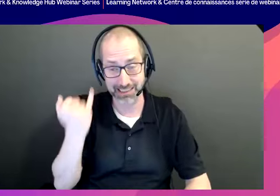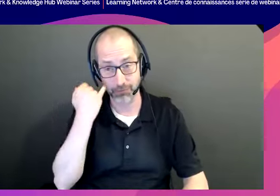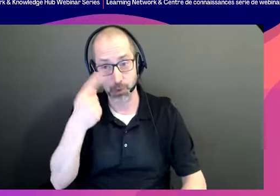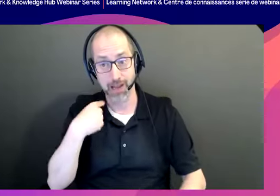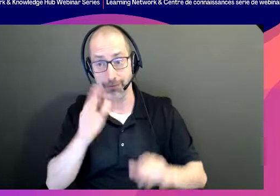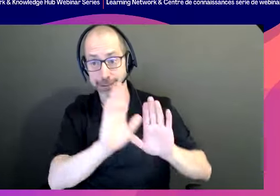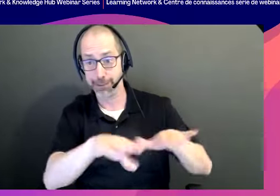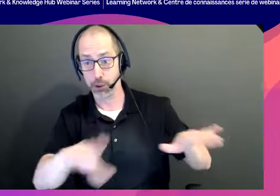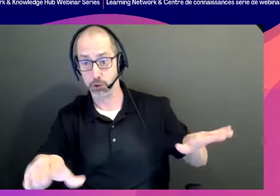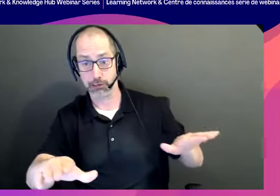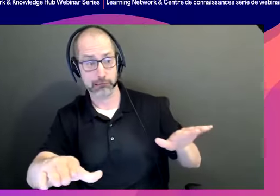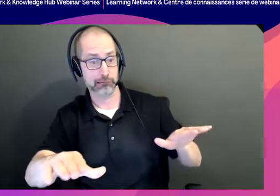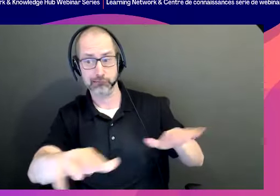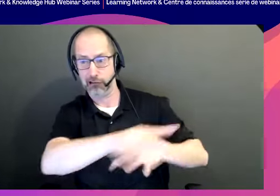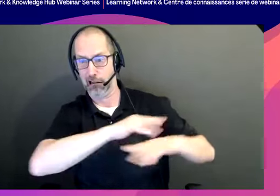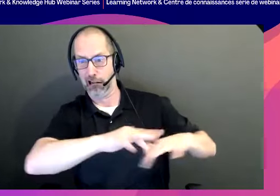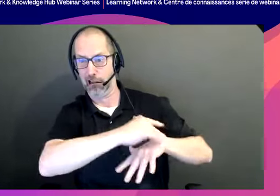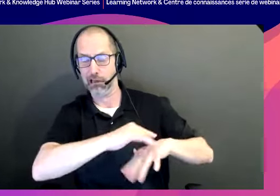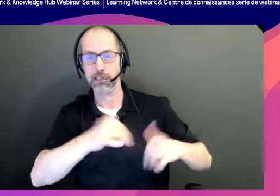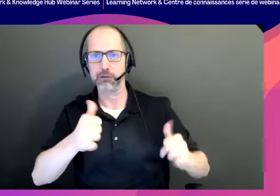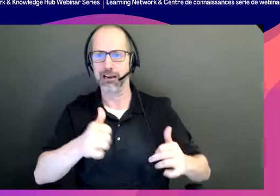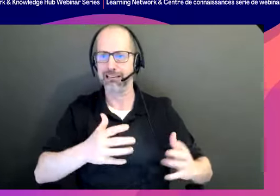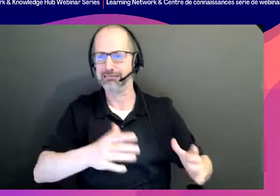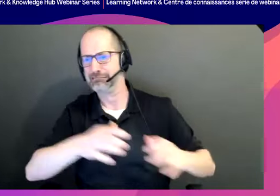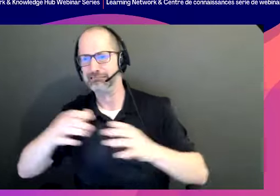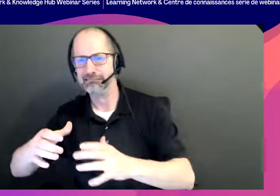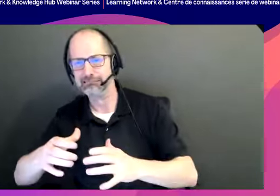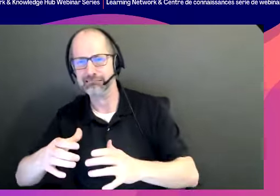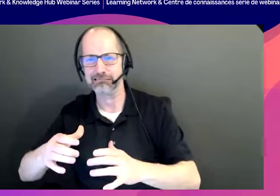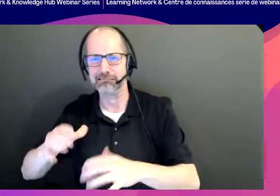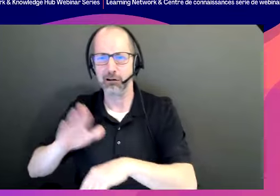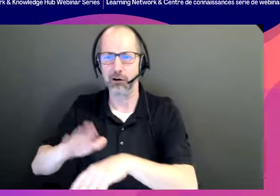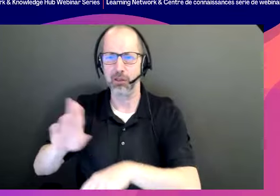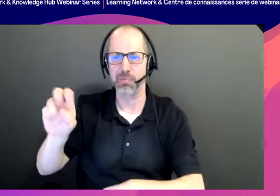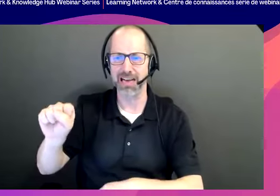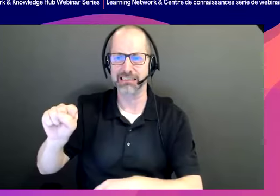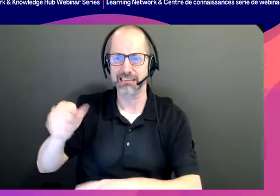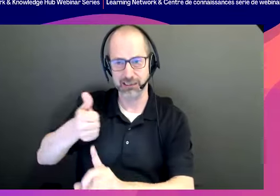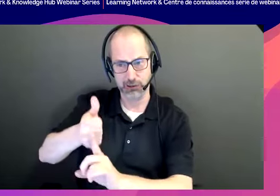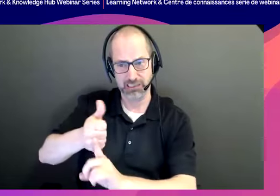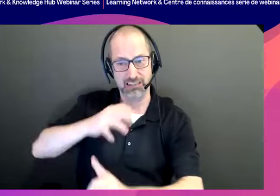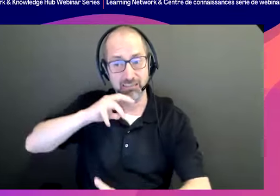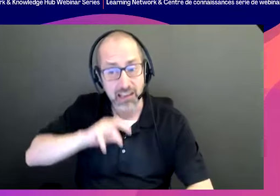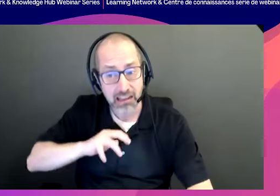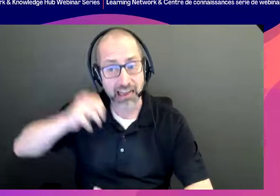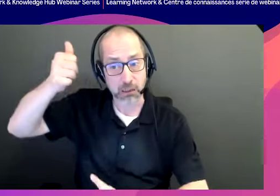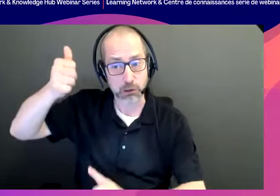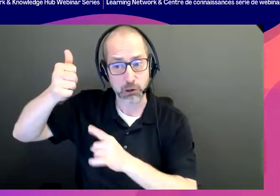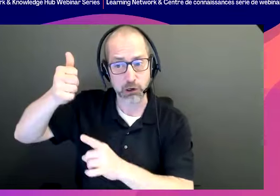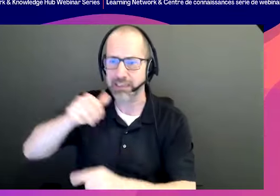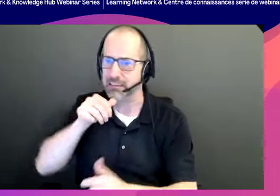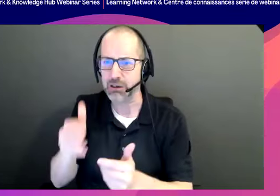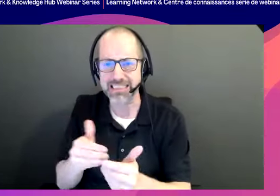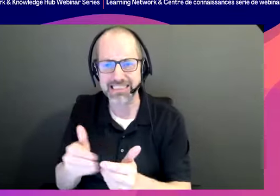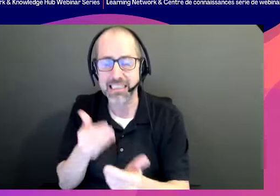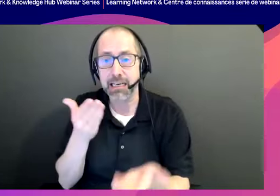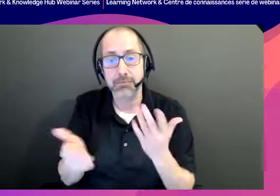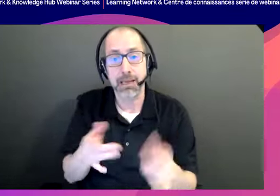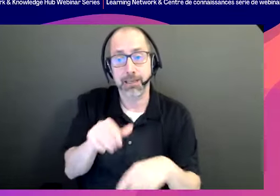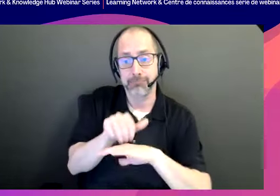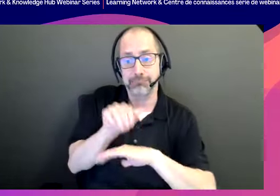you're trying to get on the bus and you're an elder? That would be so hard. So think about maybe sending them in a